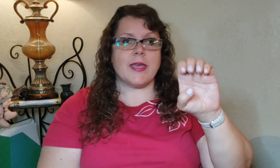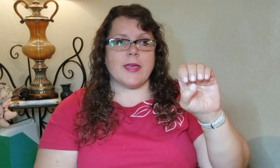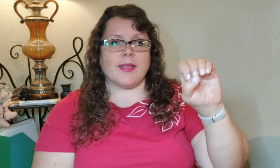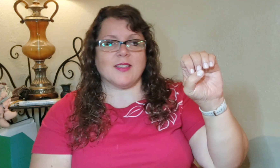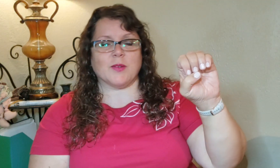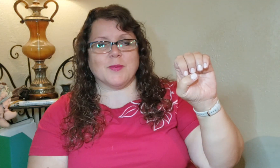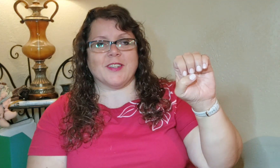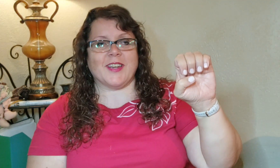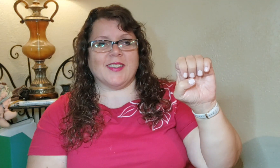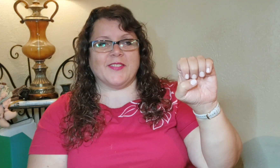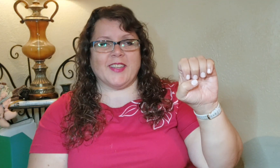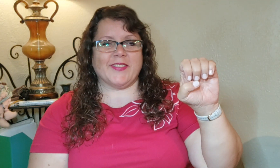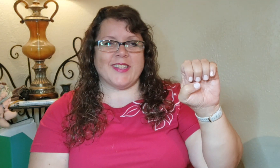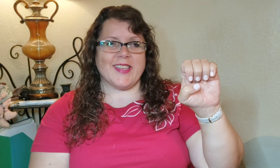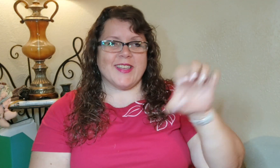E as well, I'm sorry, I left off the E.